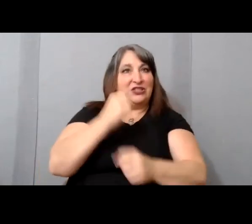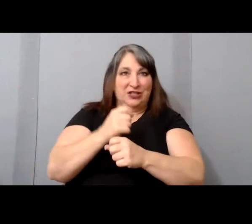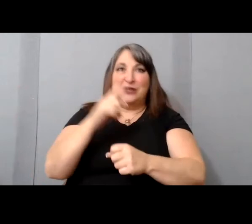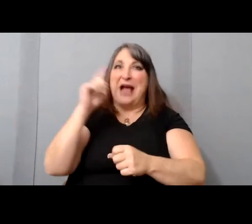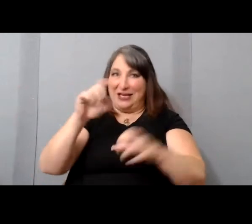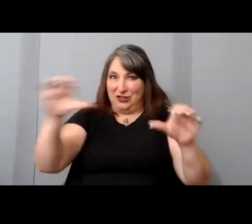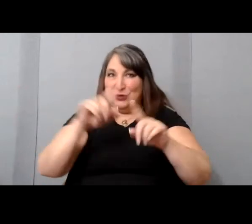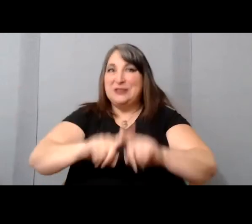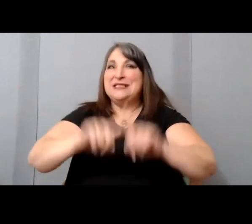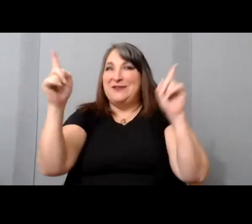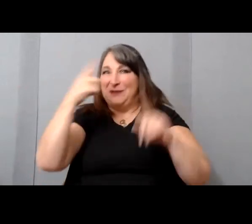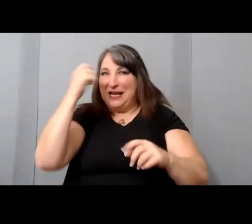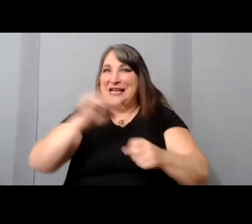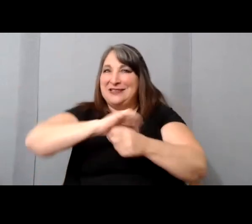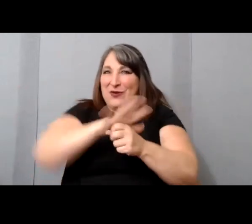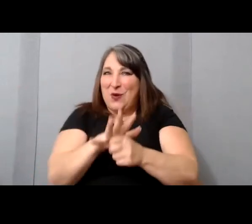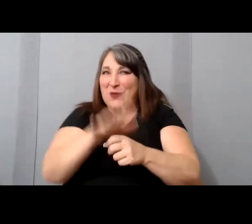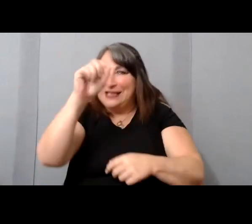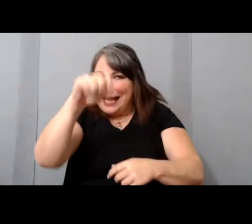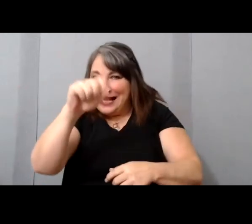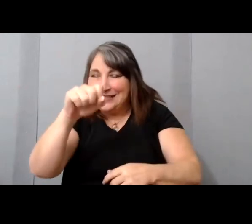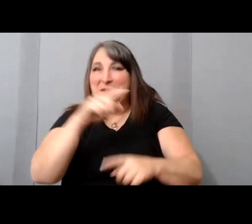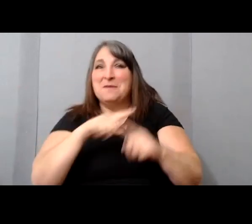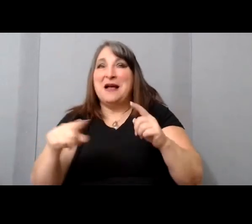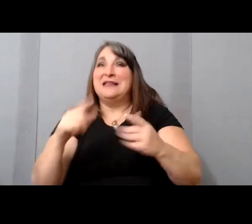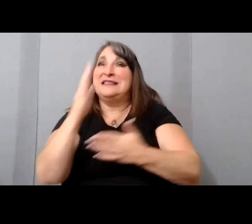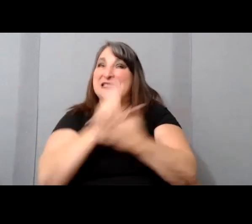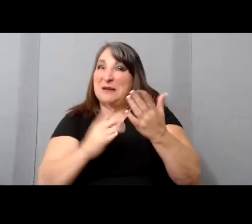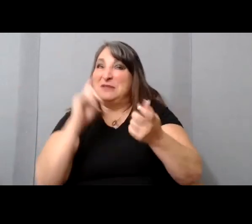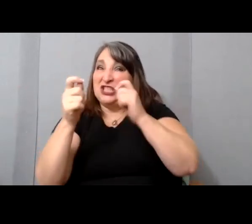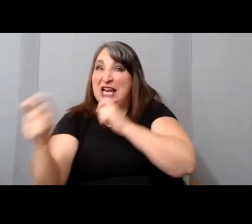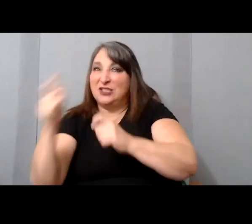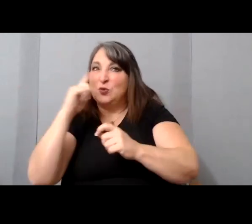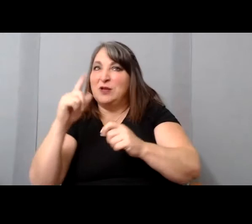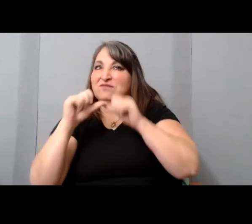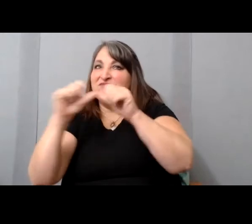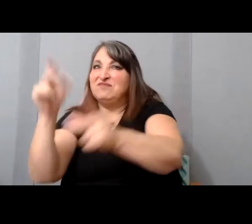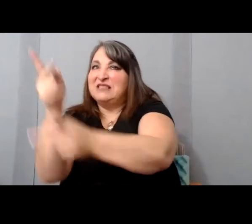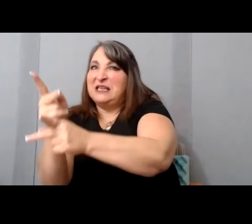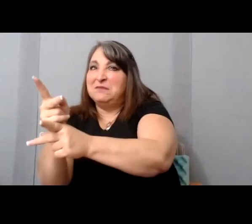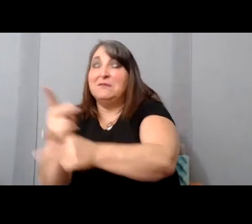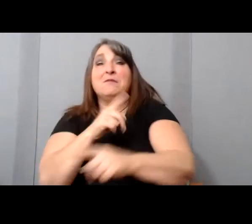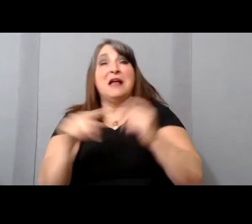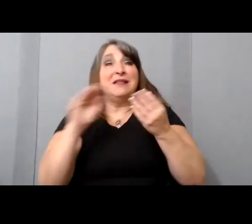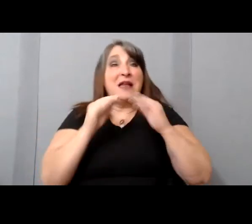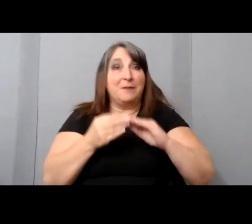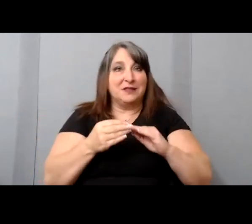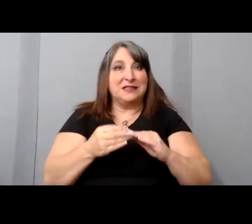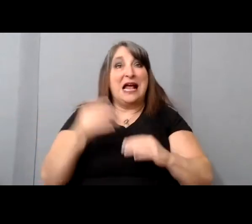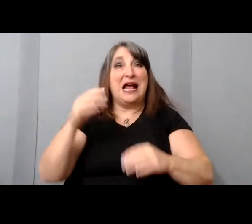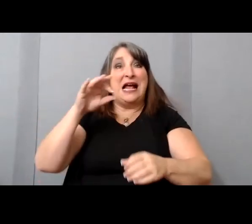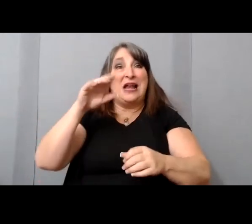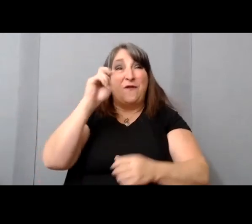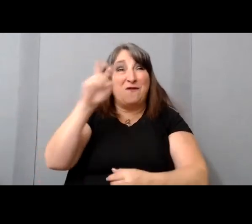some of the changes in a minute, because I think some of them are here to stay. But just by the numbers, you know, we came into election day with more